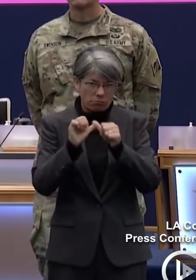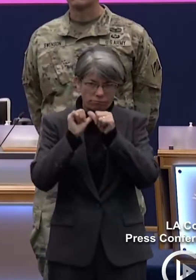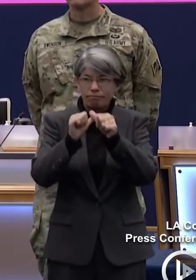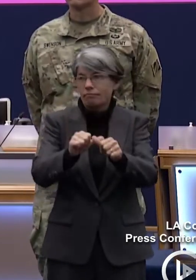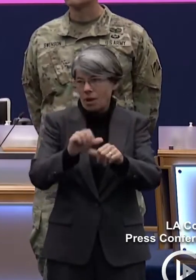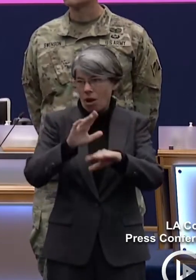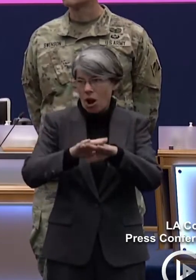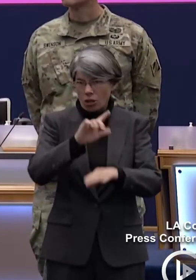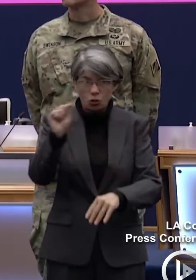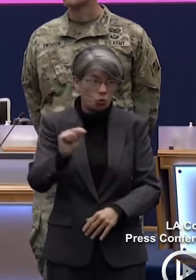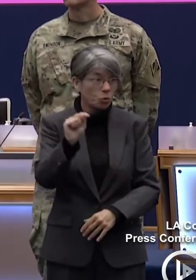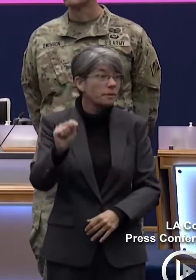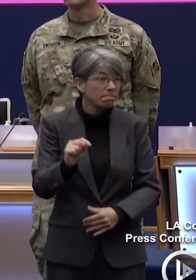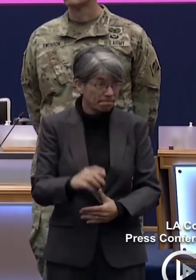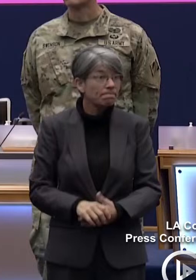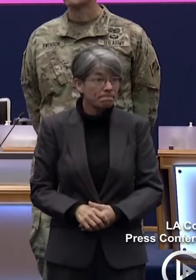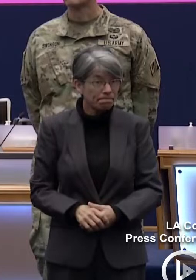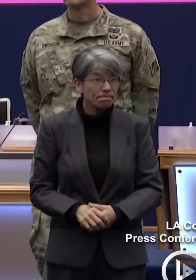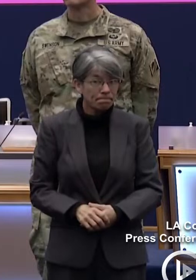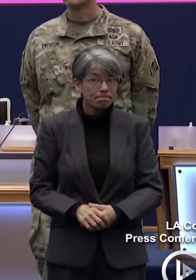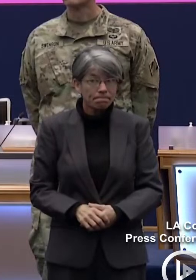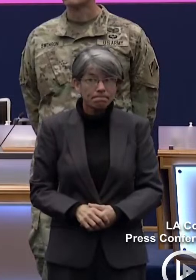Tuesday.